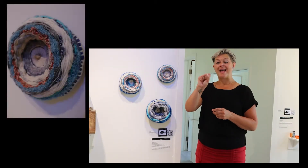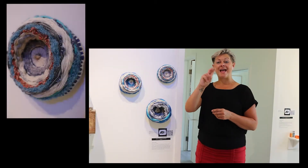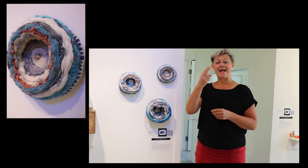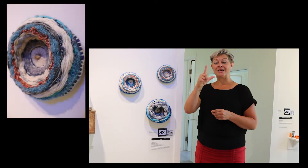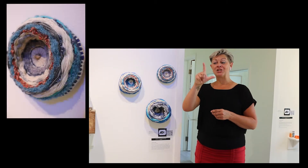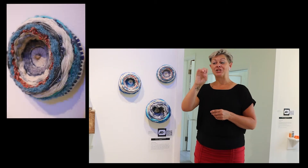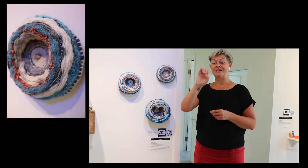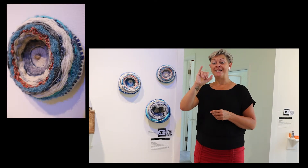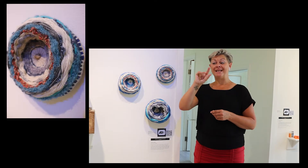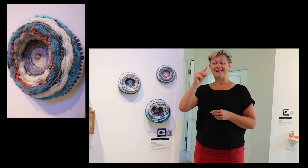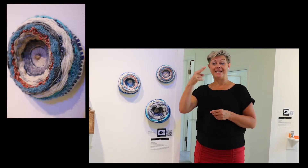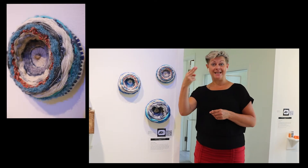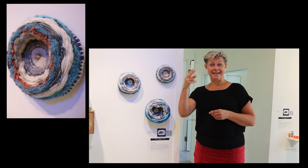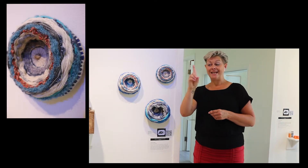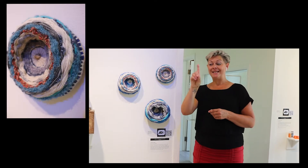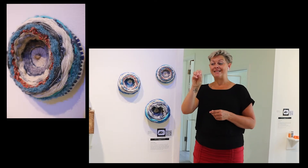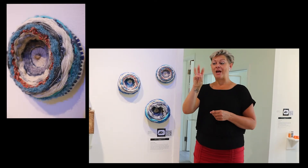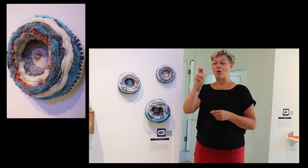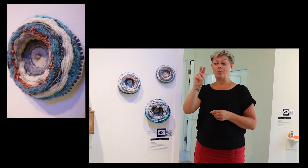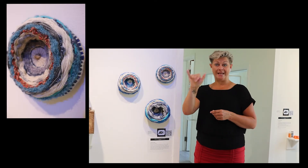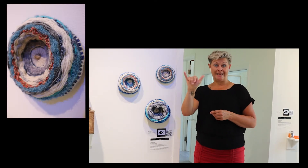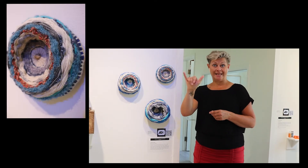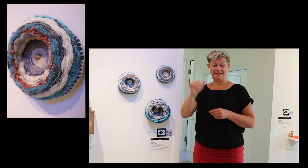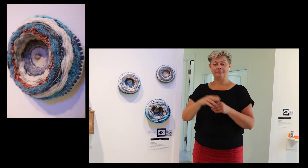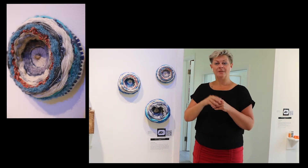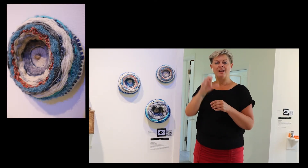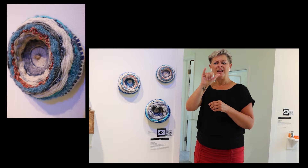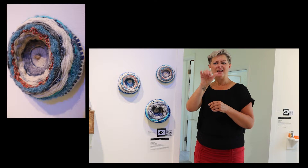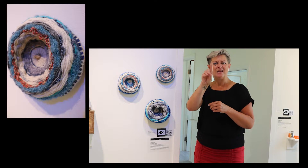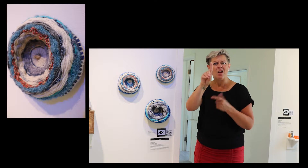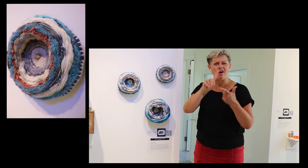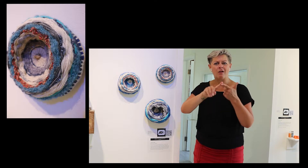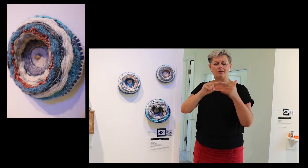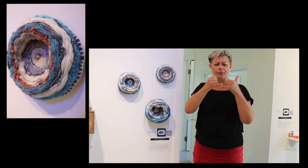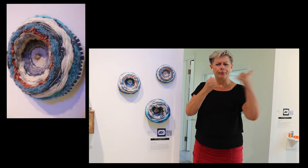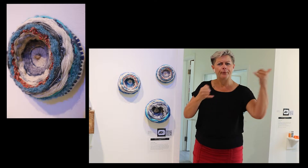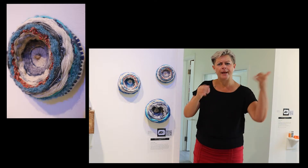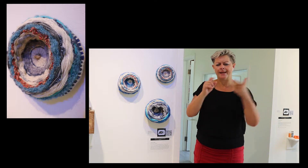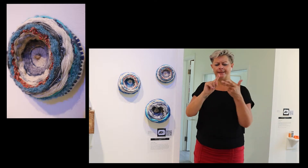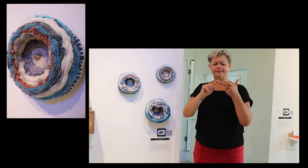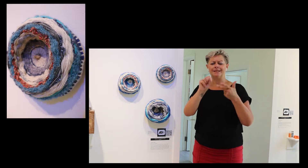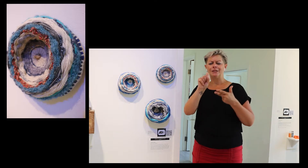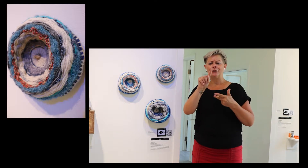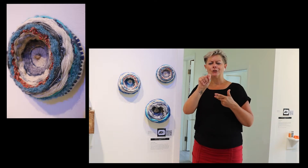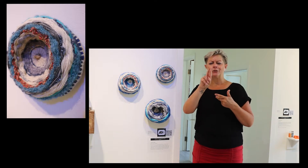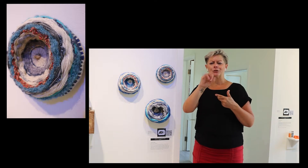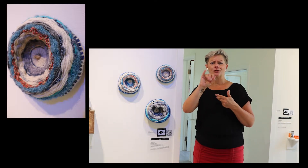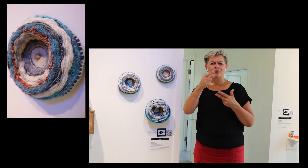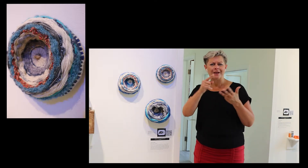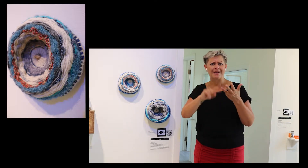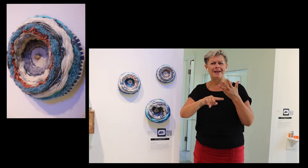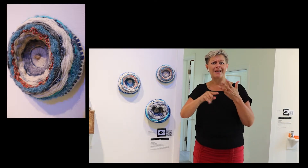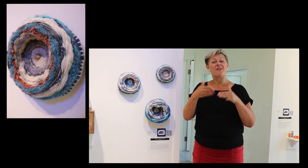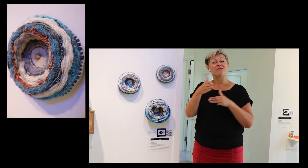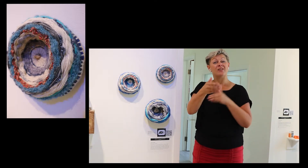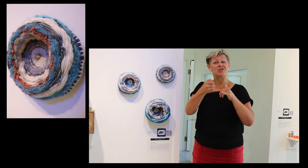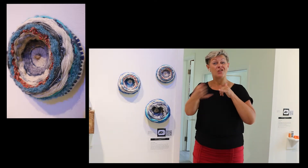Ashleigh Downey. Reclaimed thread, yarn, string, and discarded fishing line.